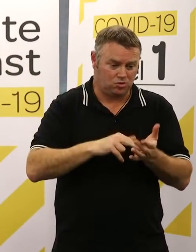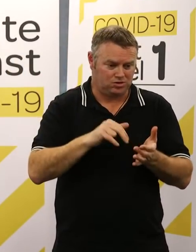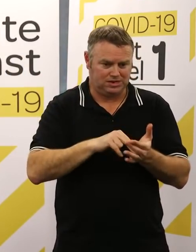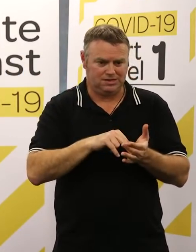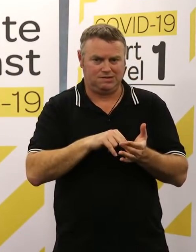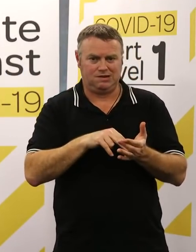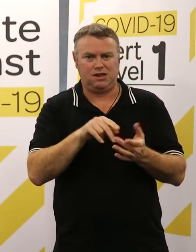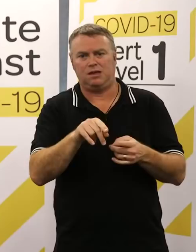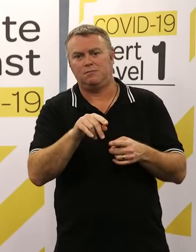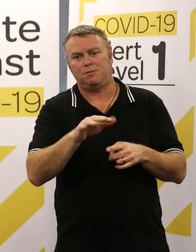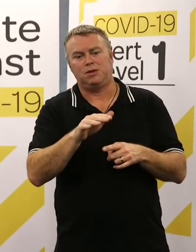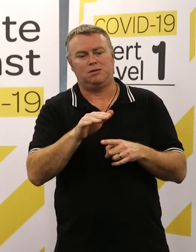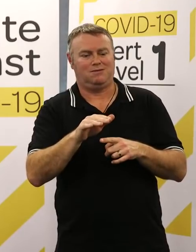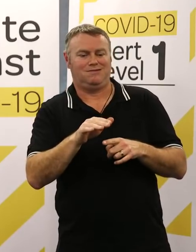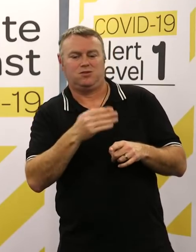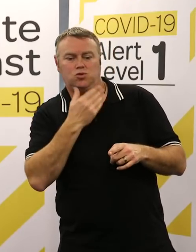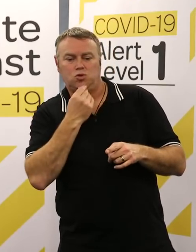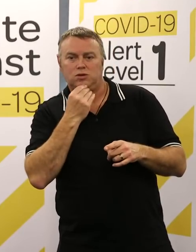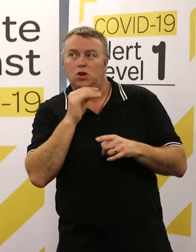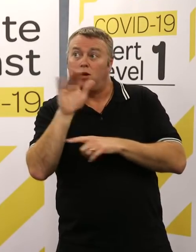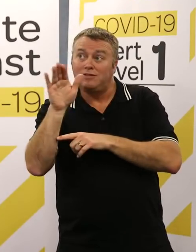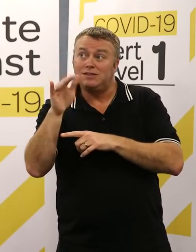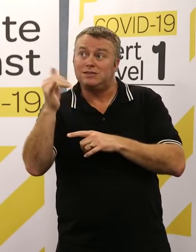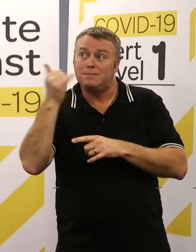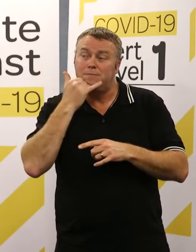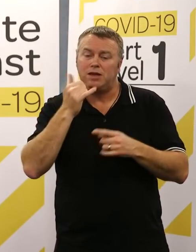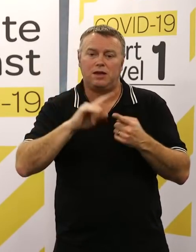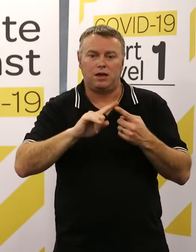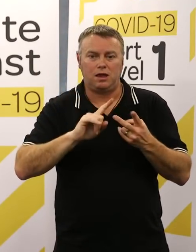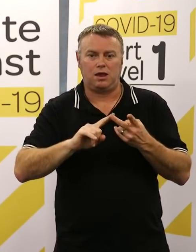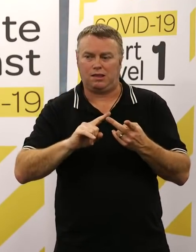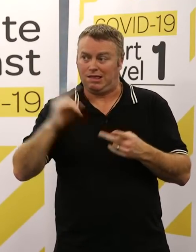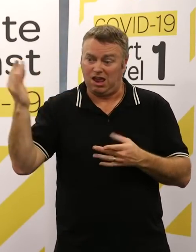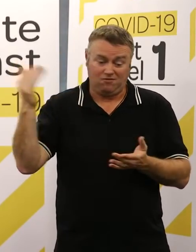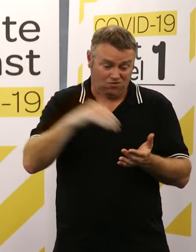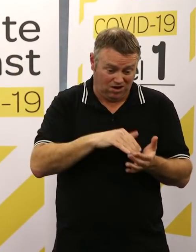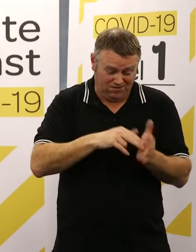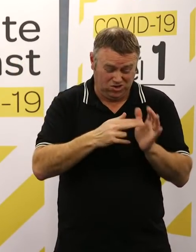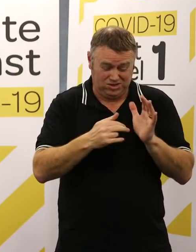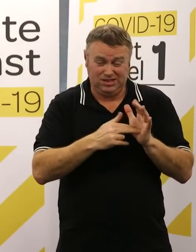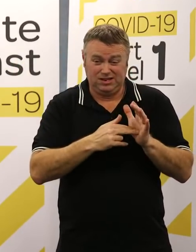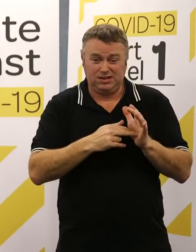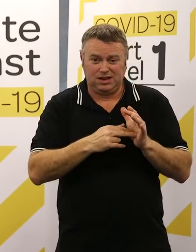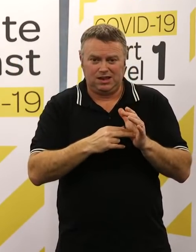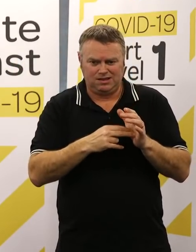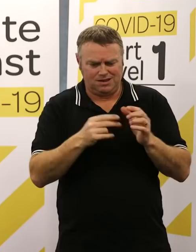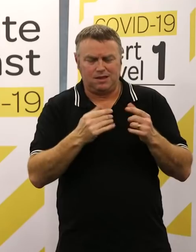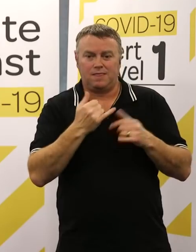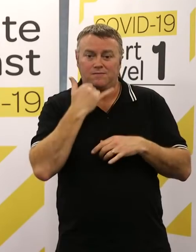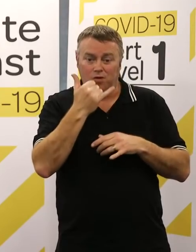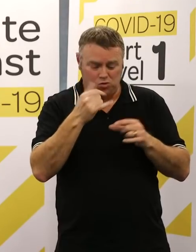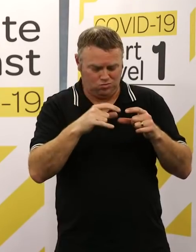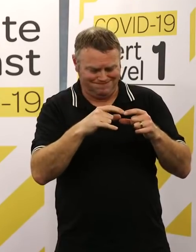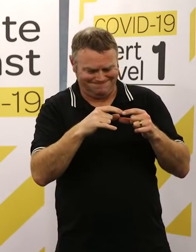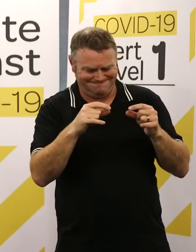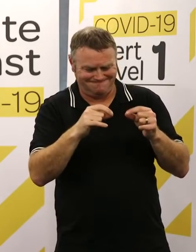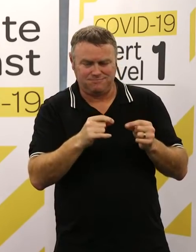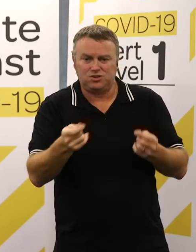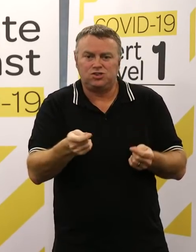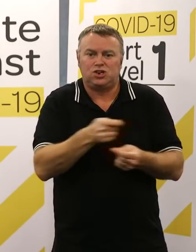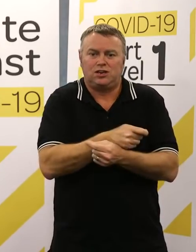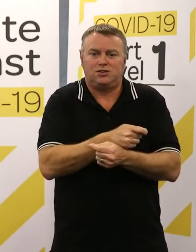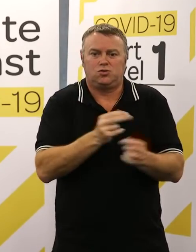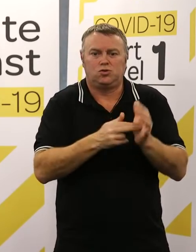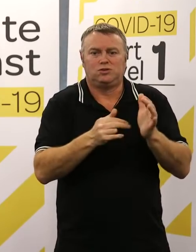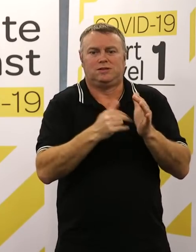an overseas number, and they may well now have a New Zealand SIM card. That's where we can use finding services through customs and police to see if we